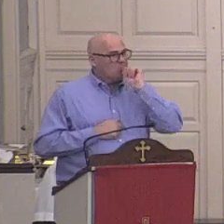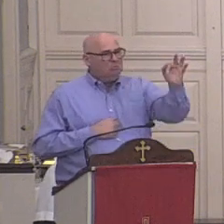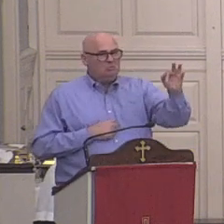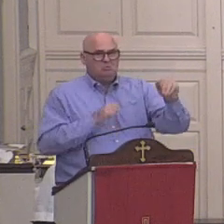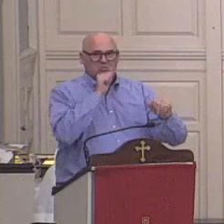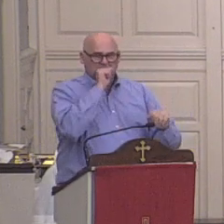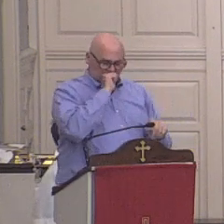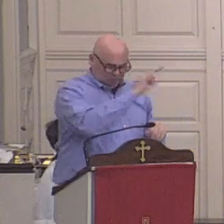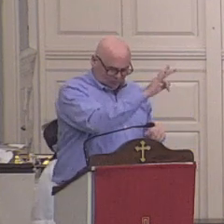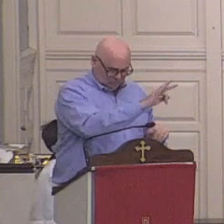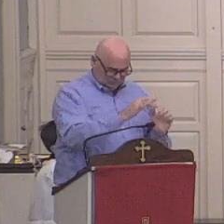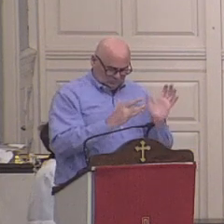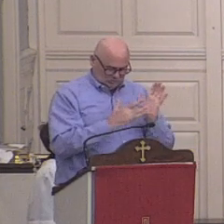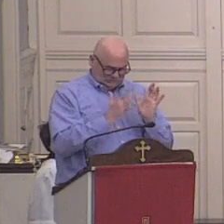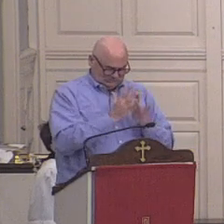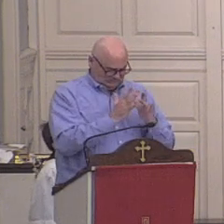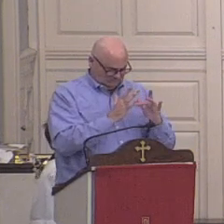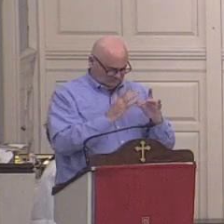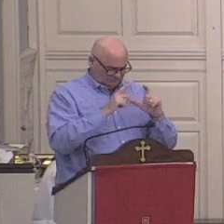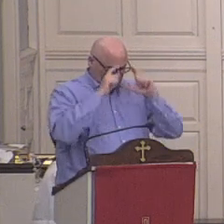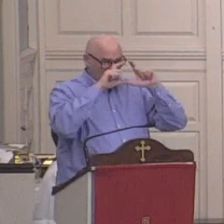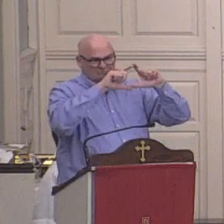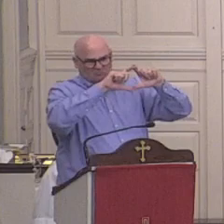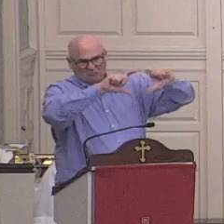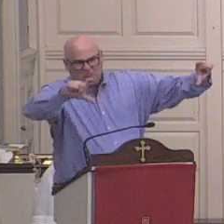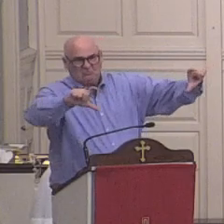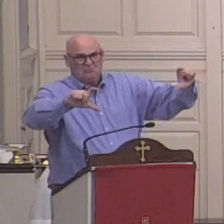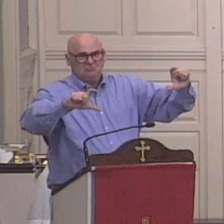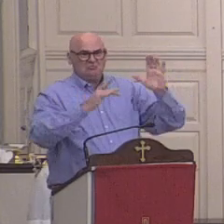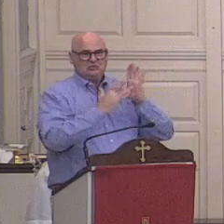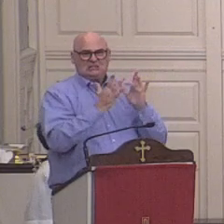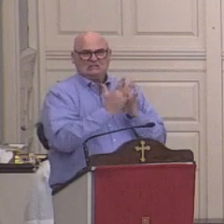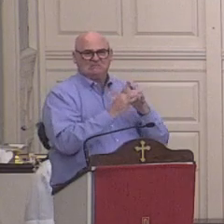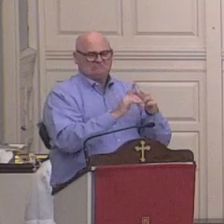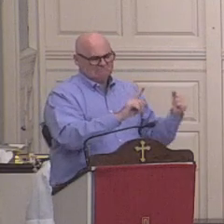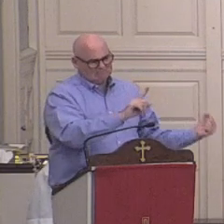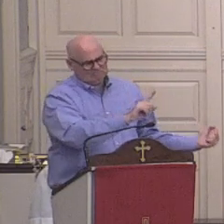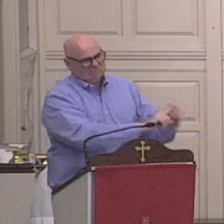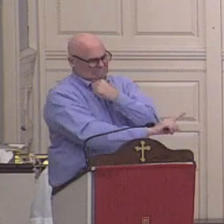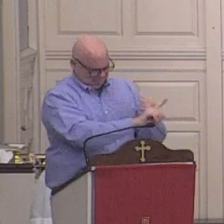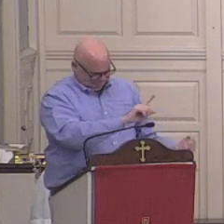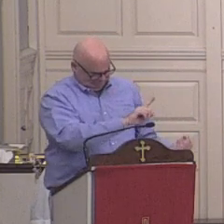Some began to spit on him. They